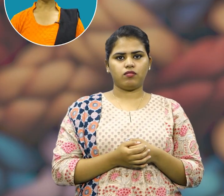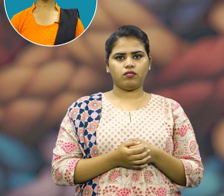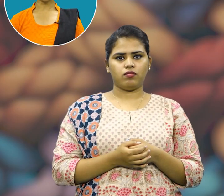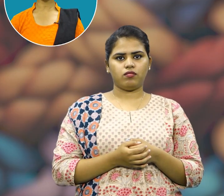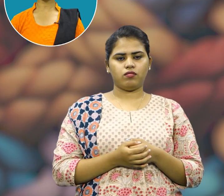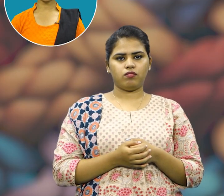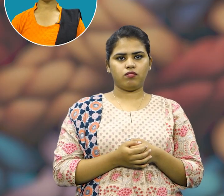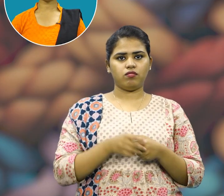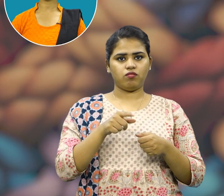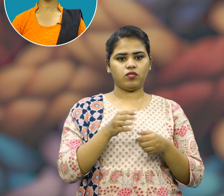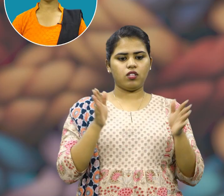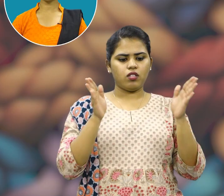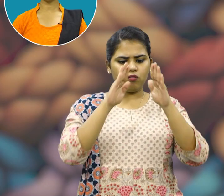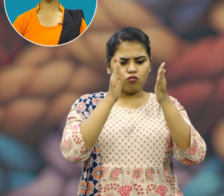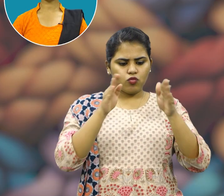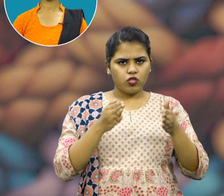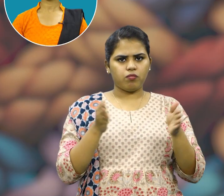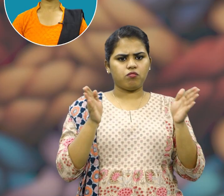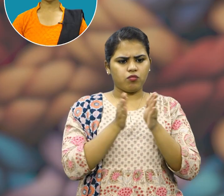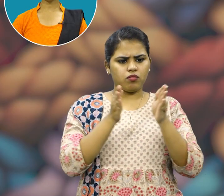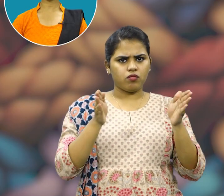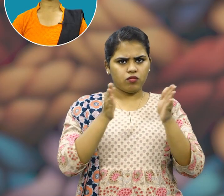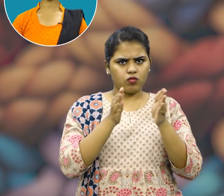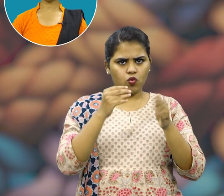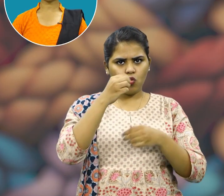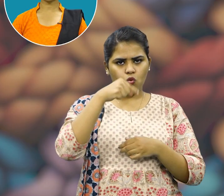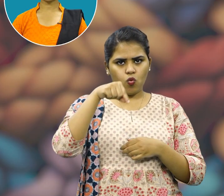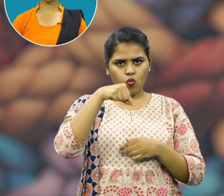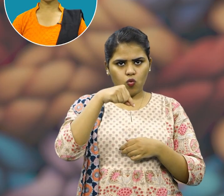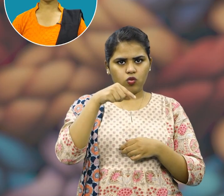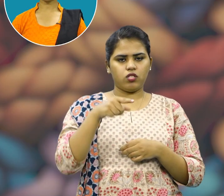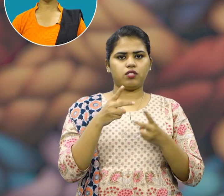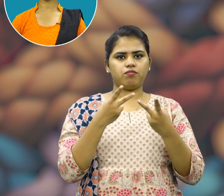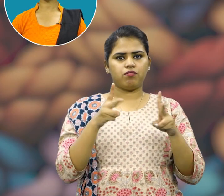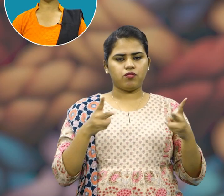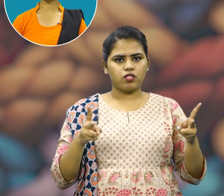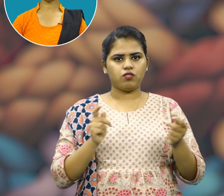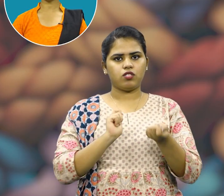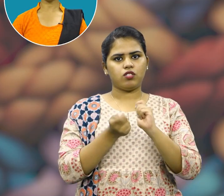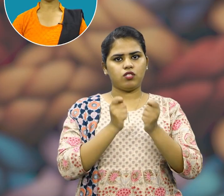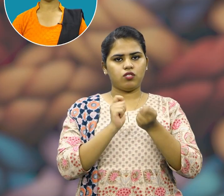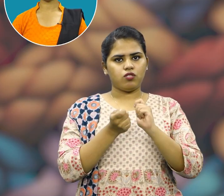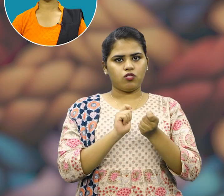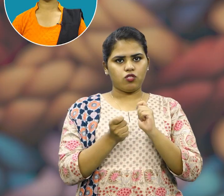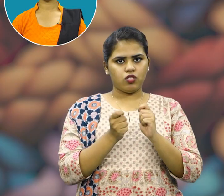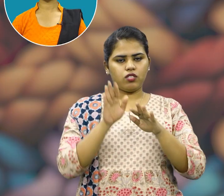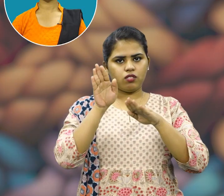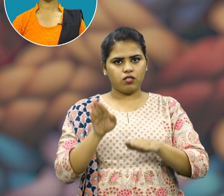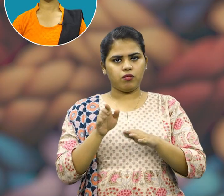The size and shape of the holes changes the characteristics of the resulting fiber.